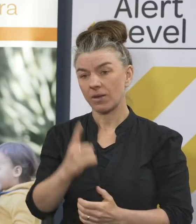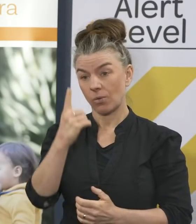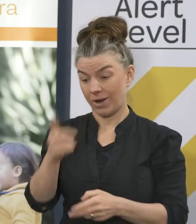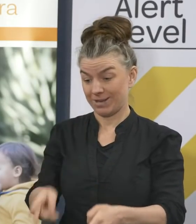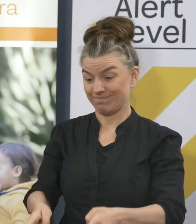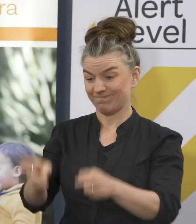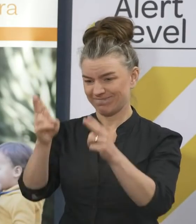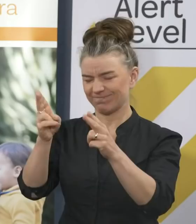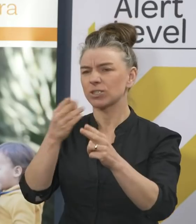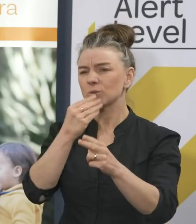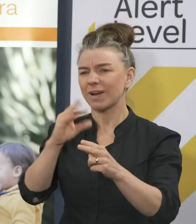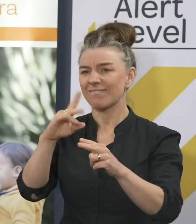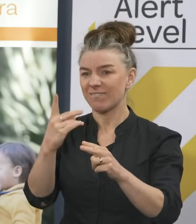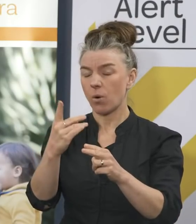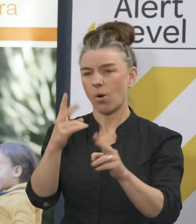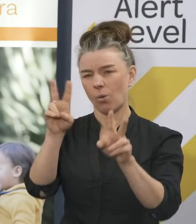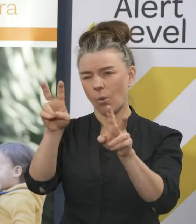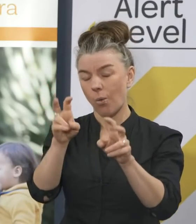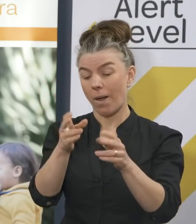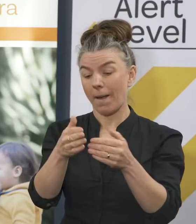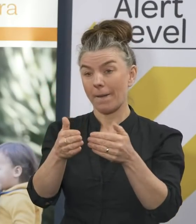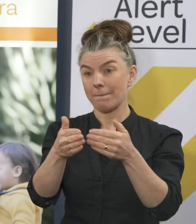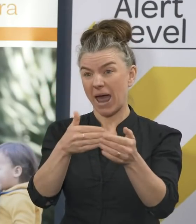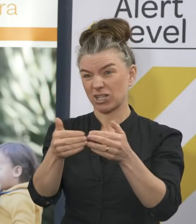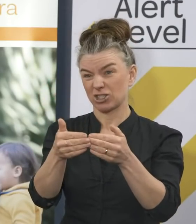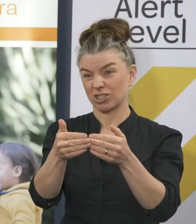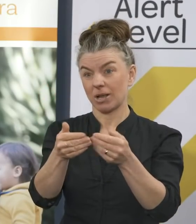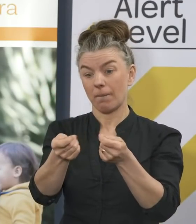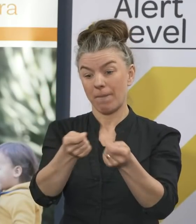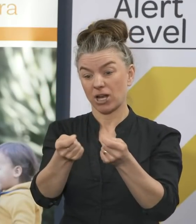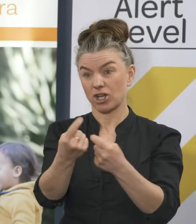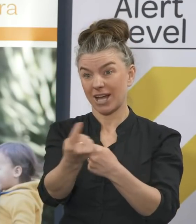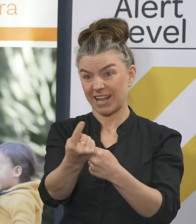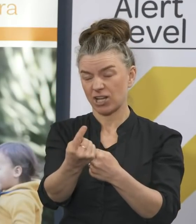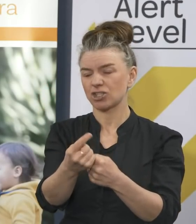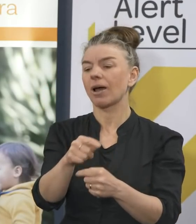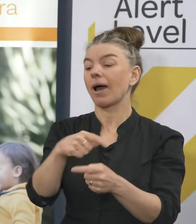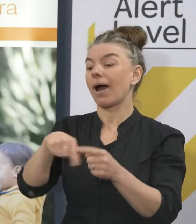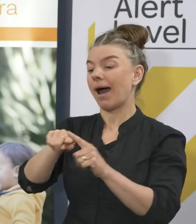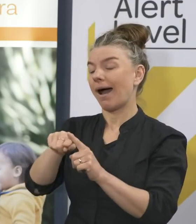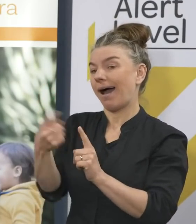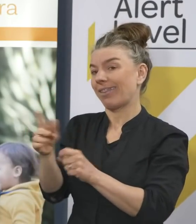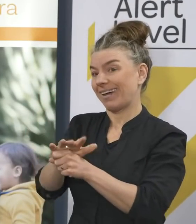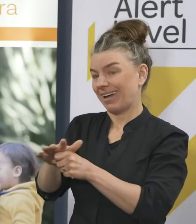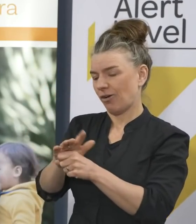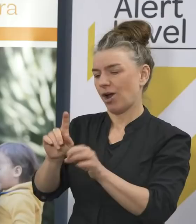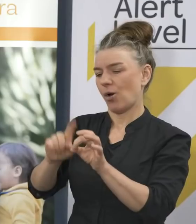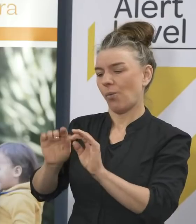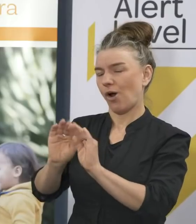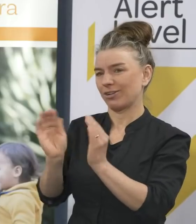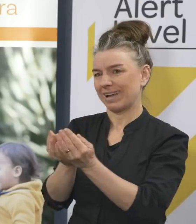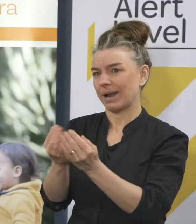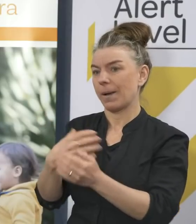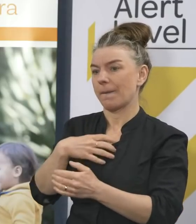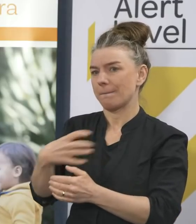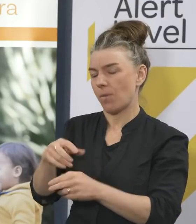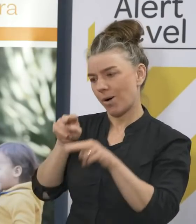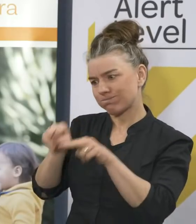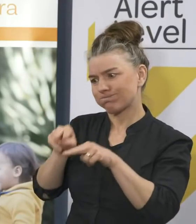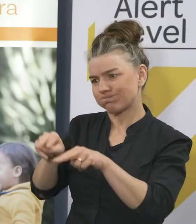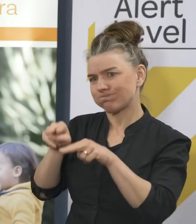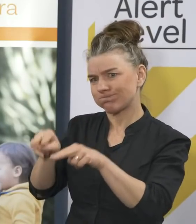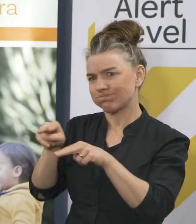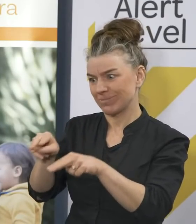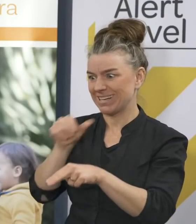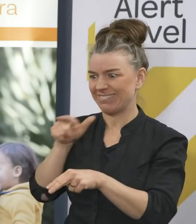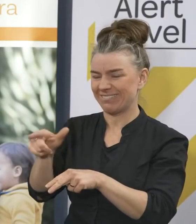dual-use facility, one indeed that has an area set aside for that higher level of clinical care that someone with